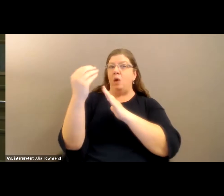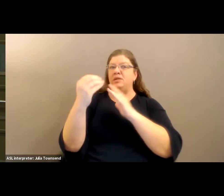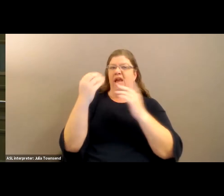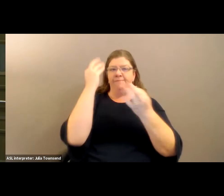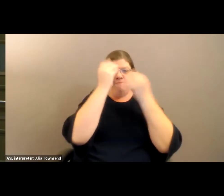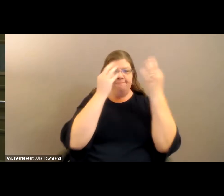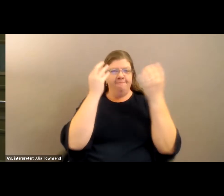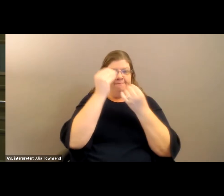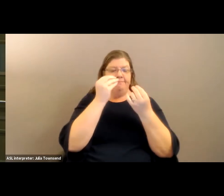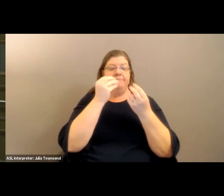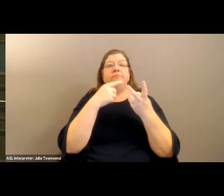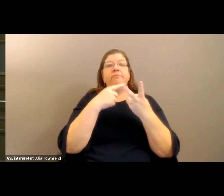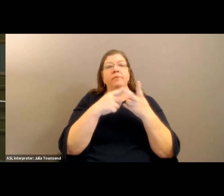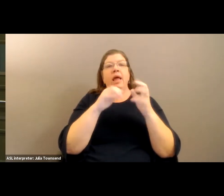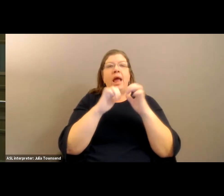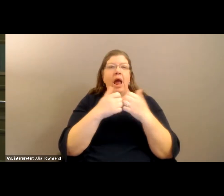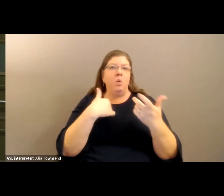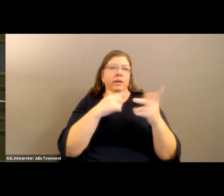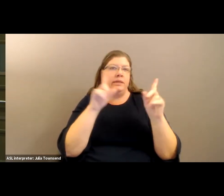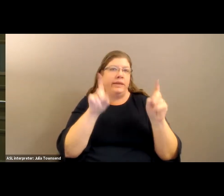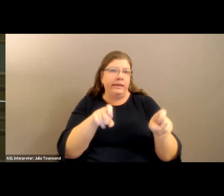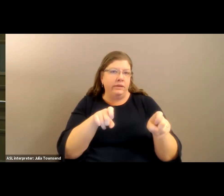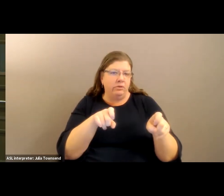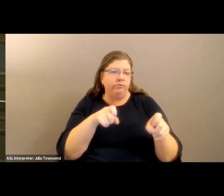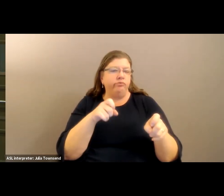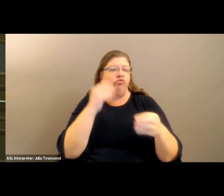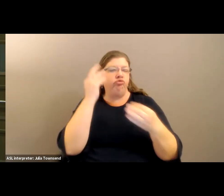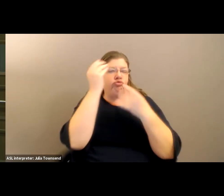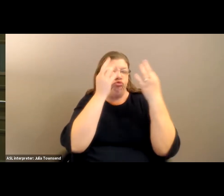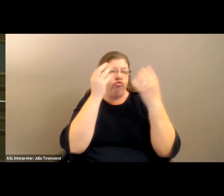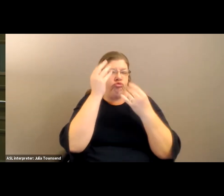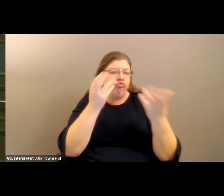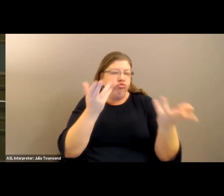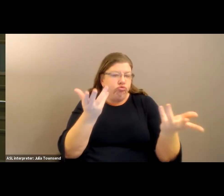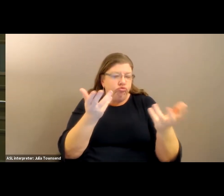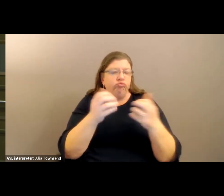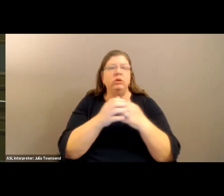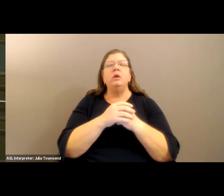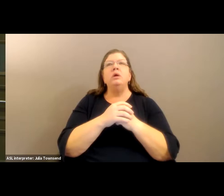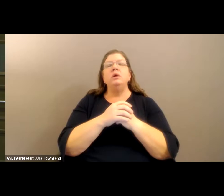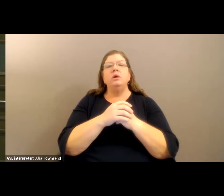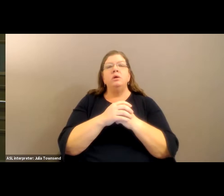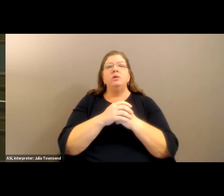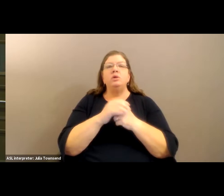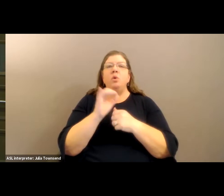as well as how we test. So that's.